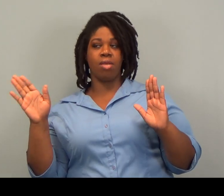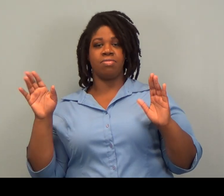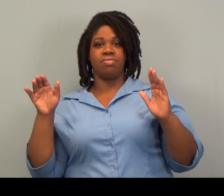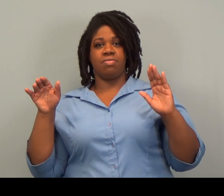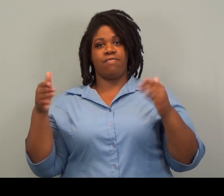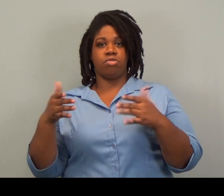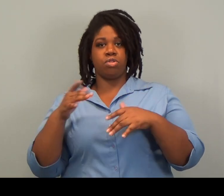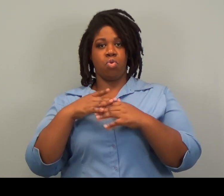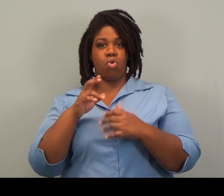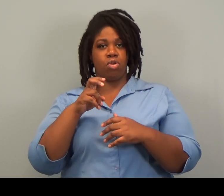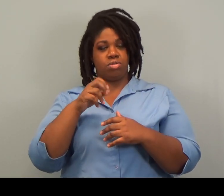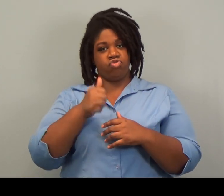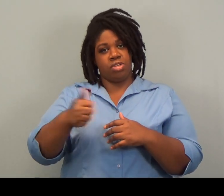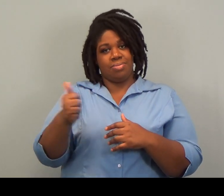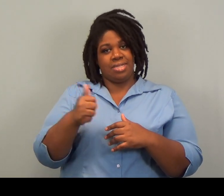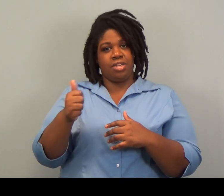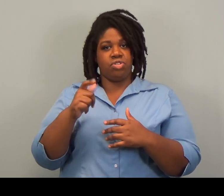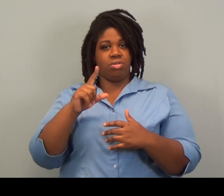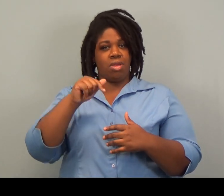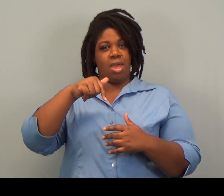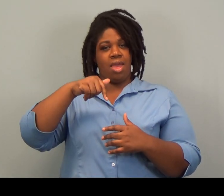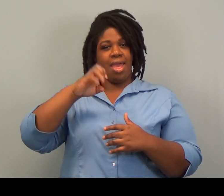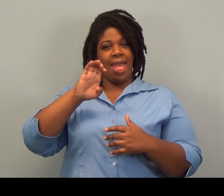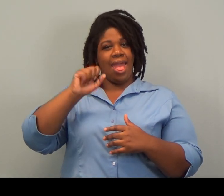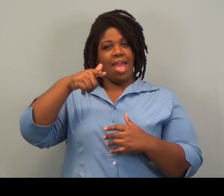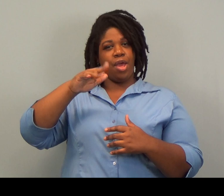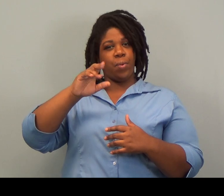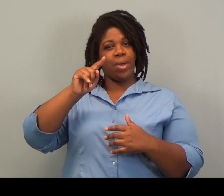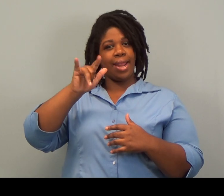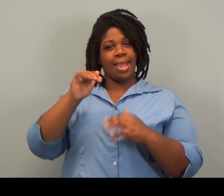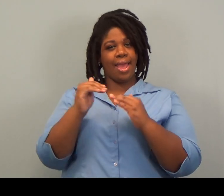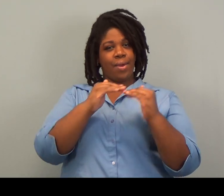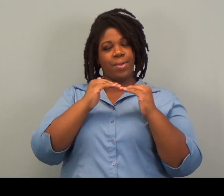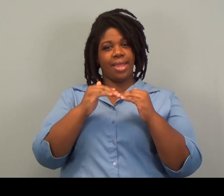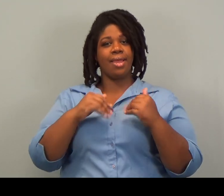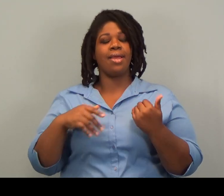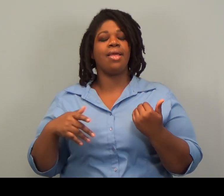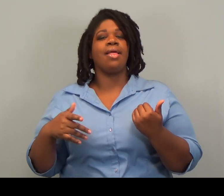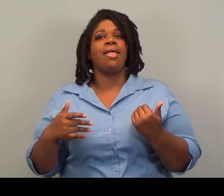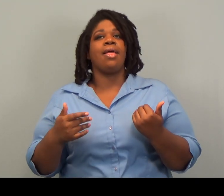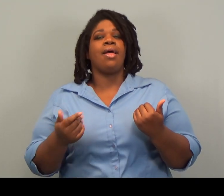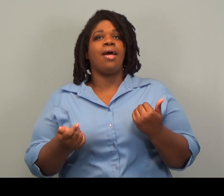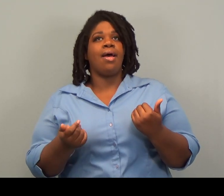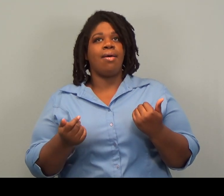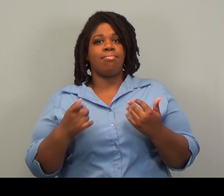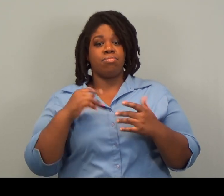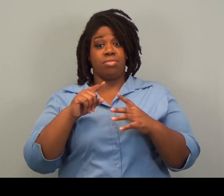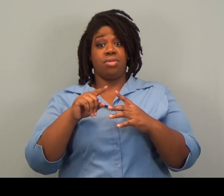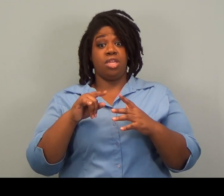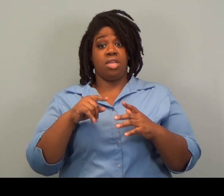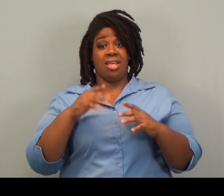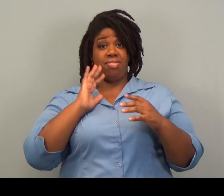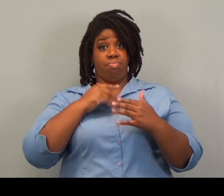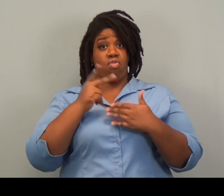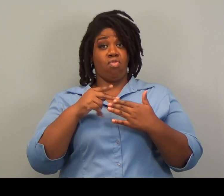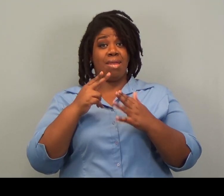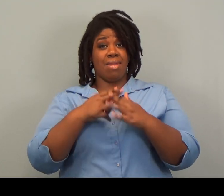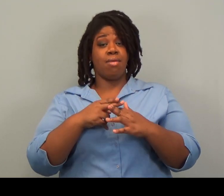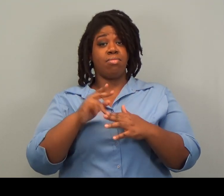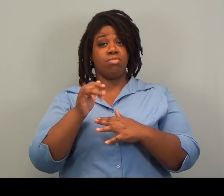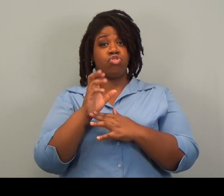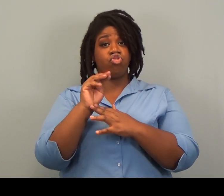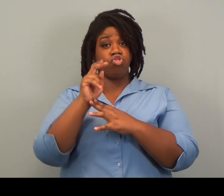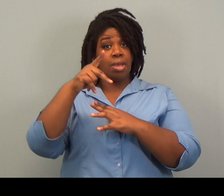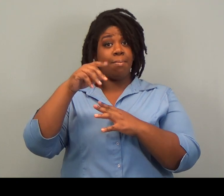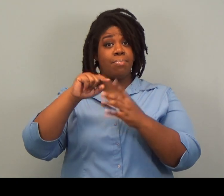equity. Jumpstart is like our foundation of programming here at Community Action Duluth. It's been here for, I think, just about a